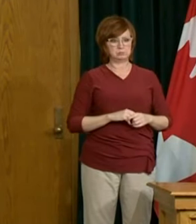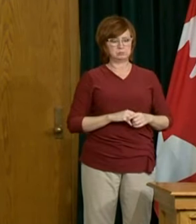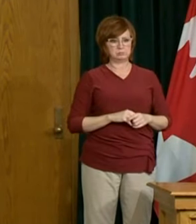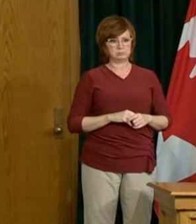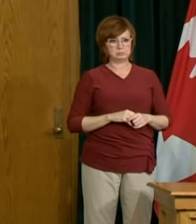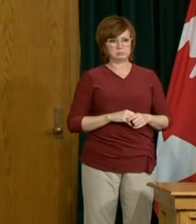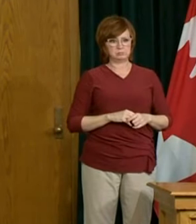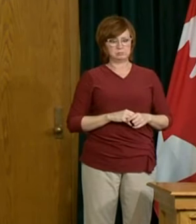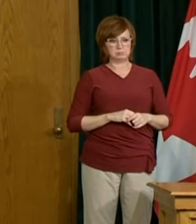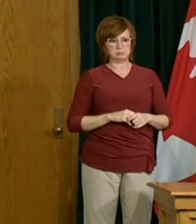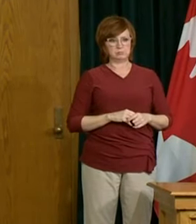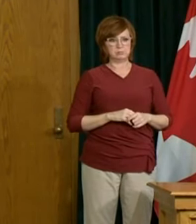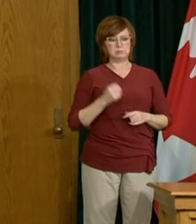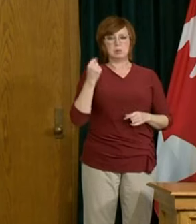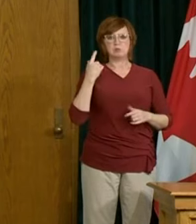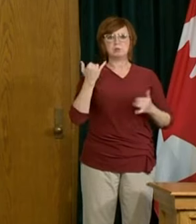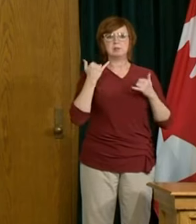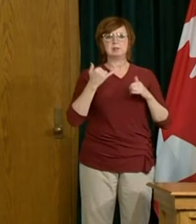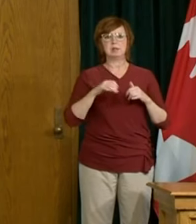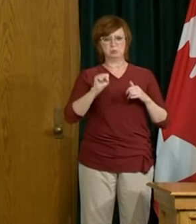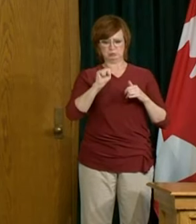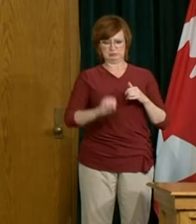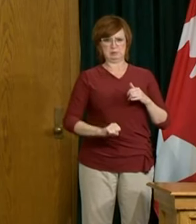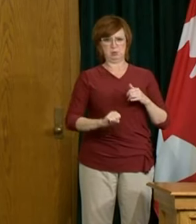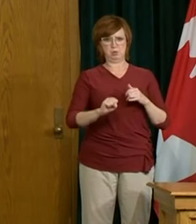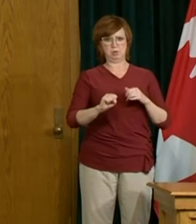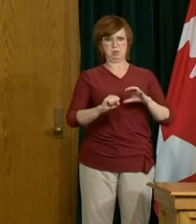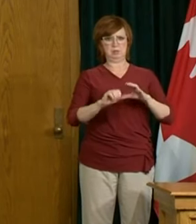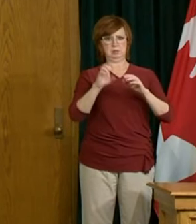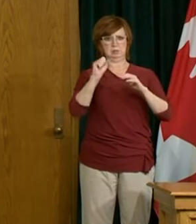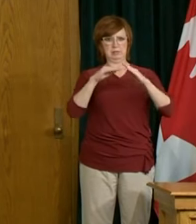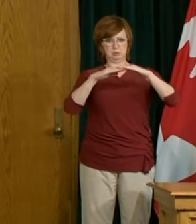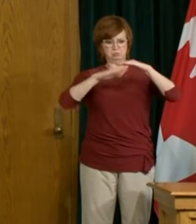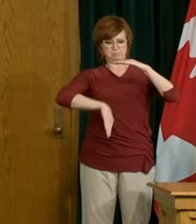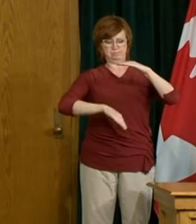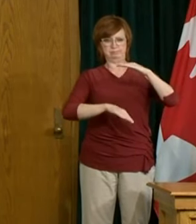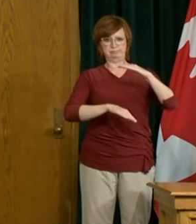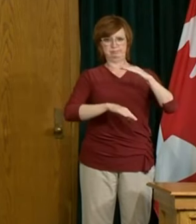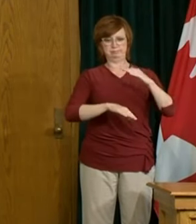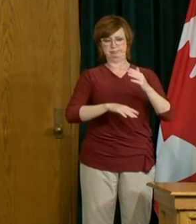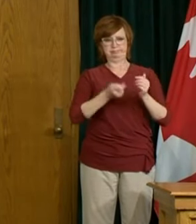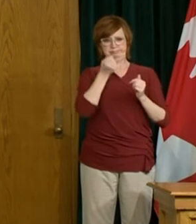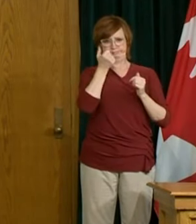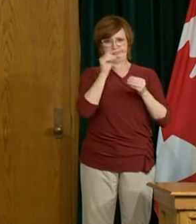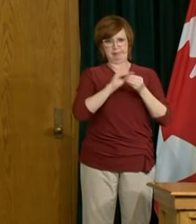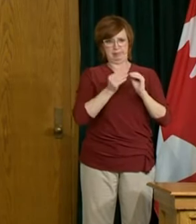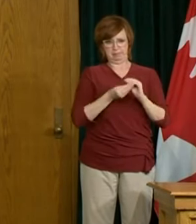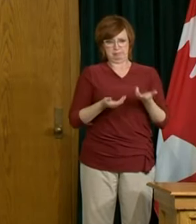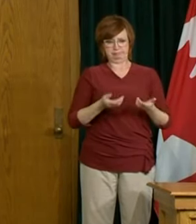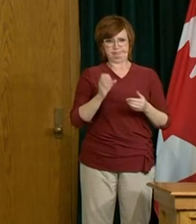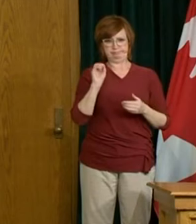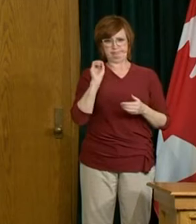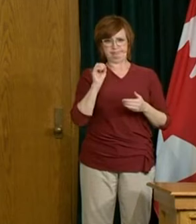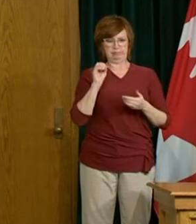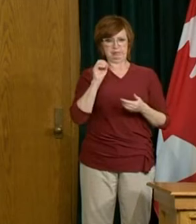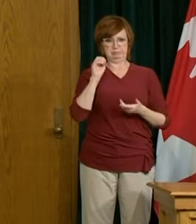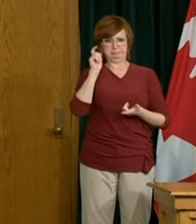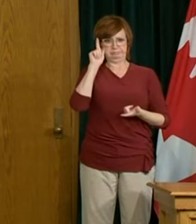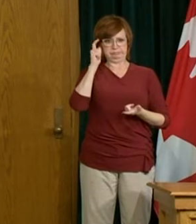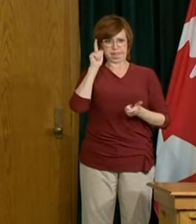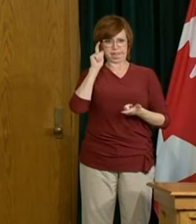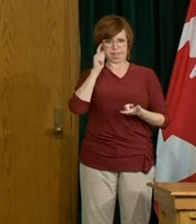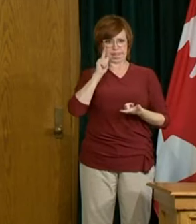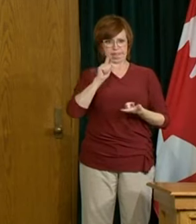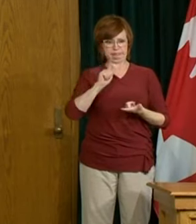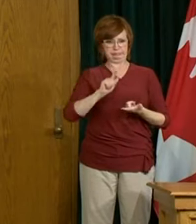low numbers in the south, is that a result of just not testing that many people, or is there no virus